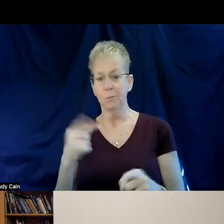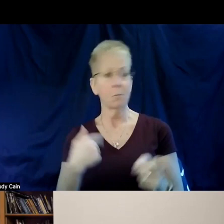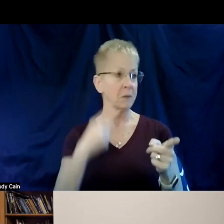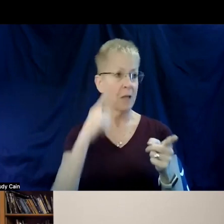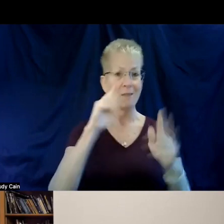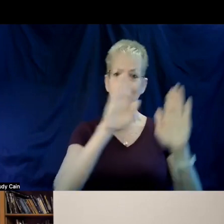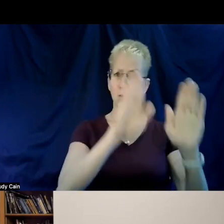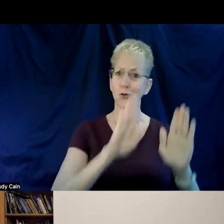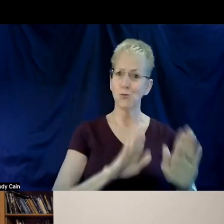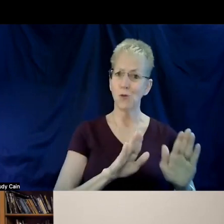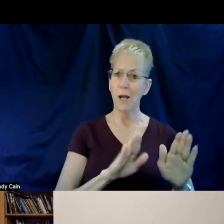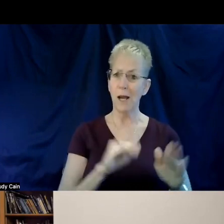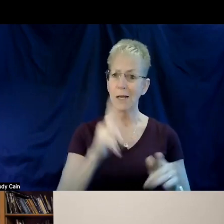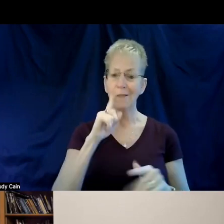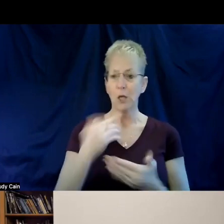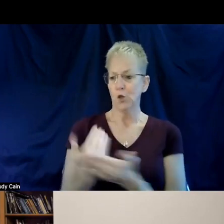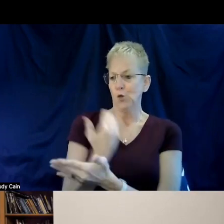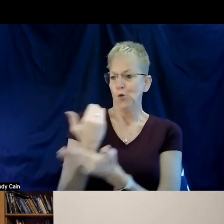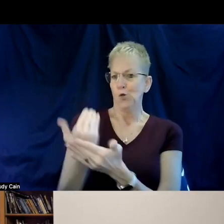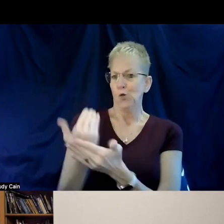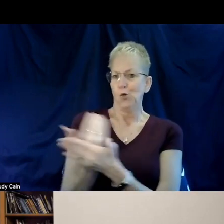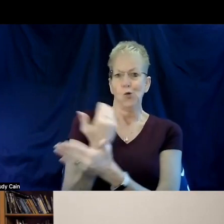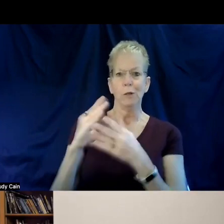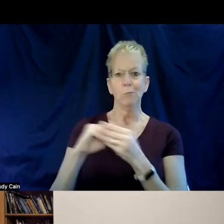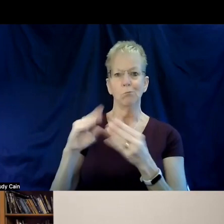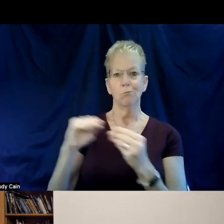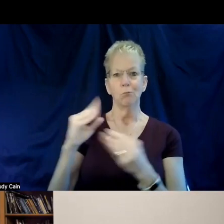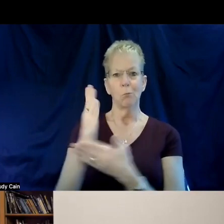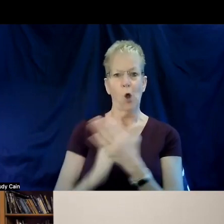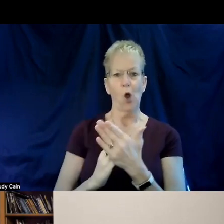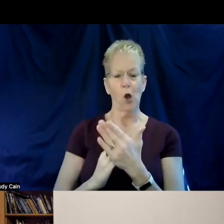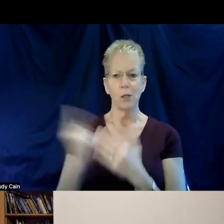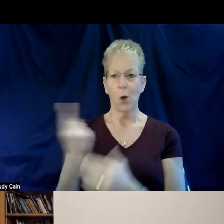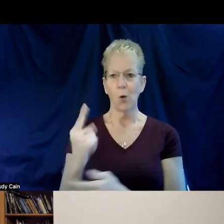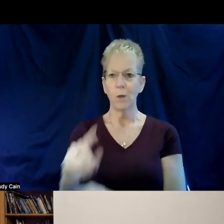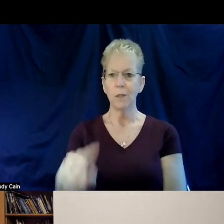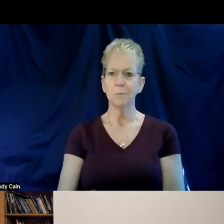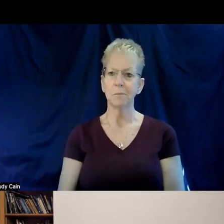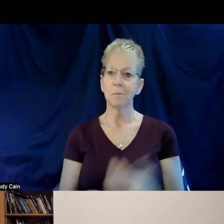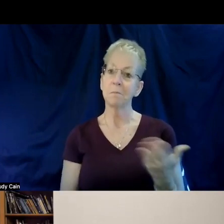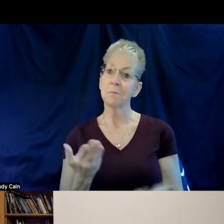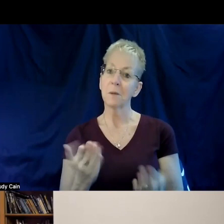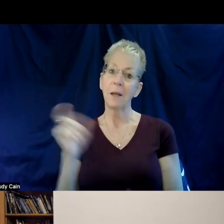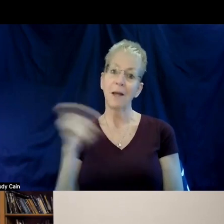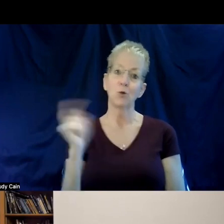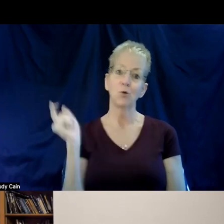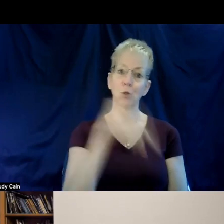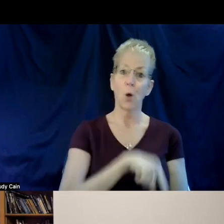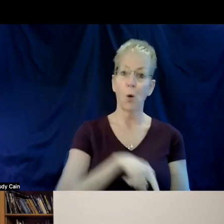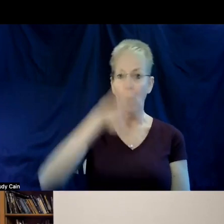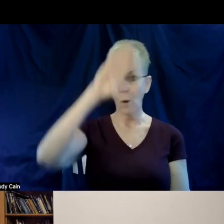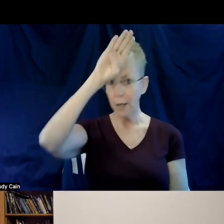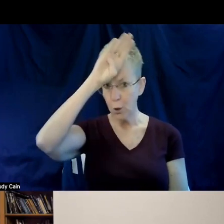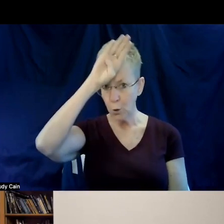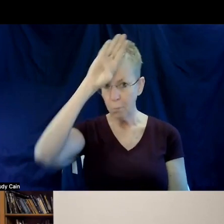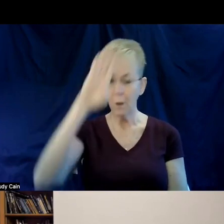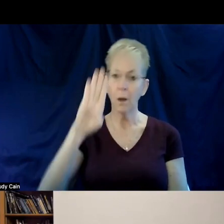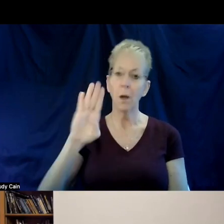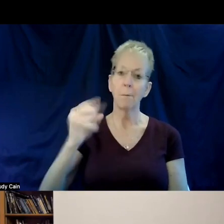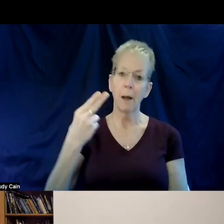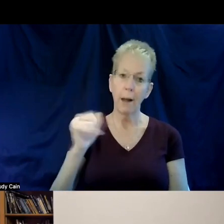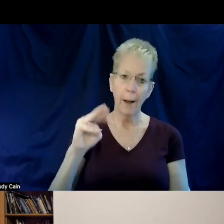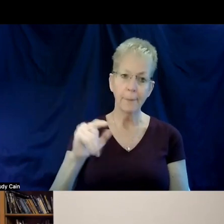you keep on putting in freshness. Yes, yeah. And then we might have to go to Cuba and the Bahamas to do some research. Oh